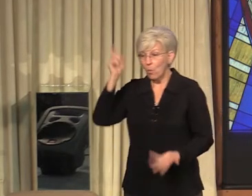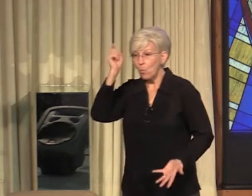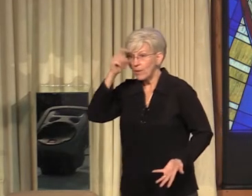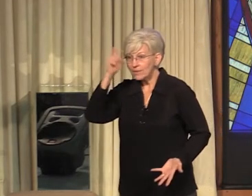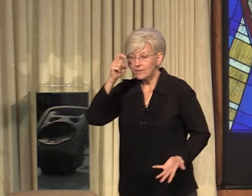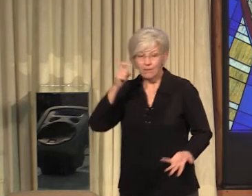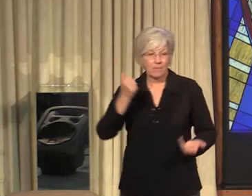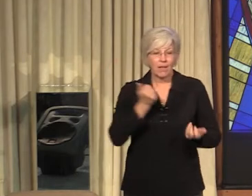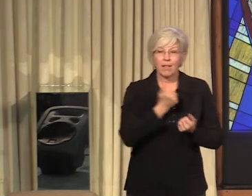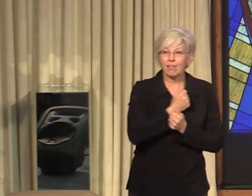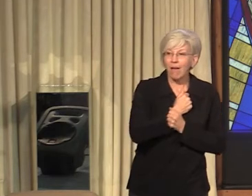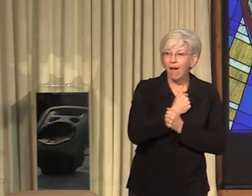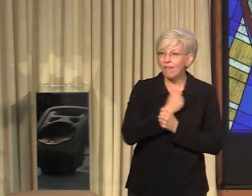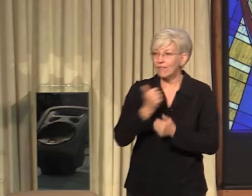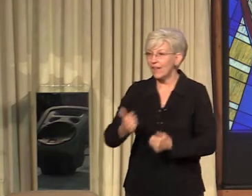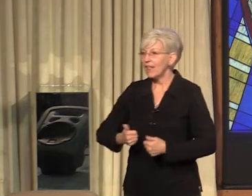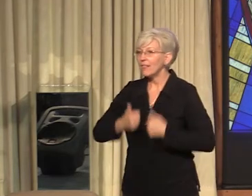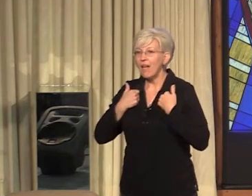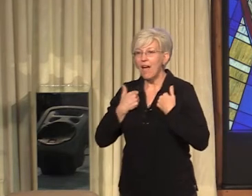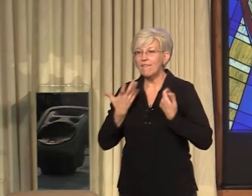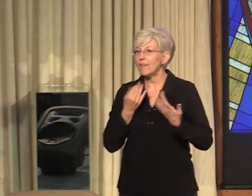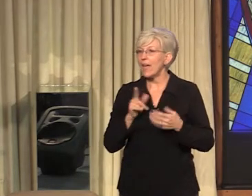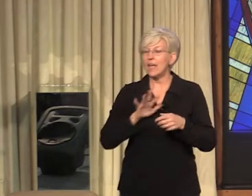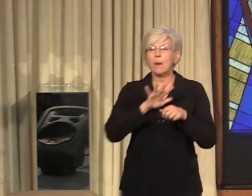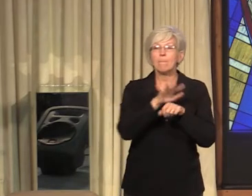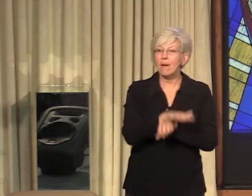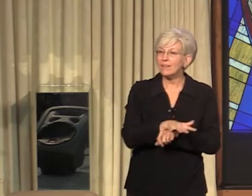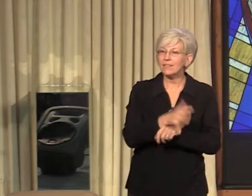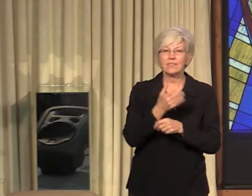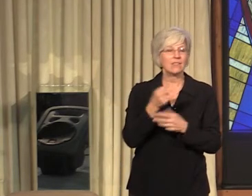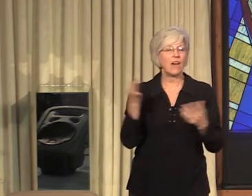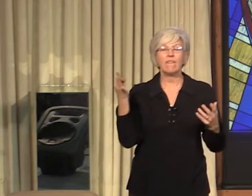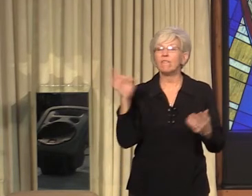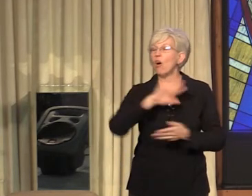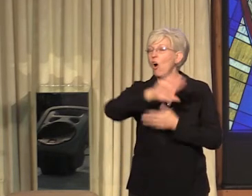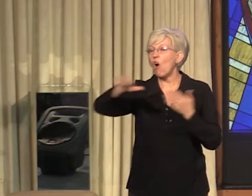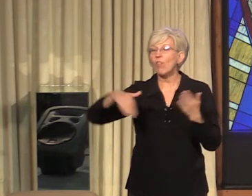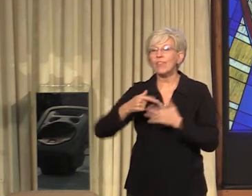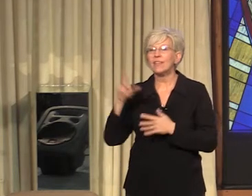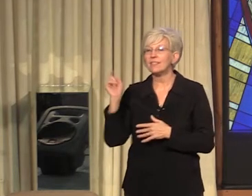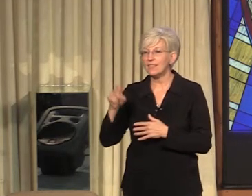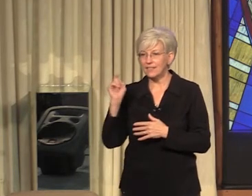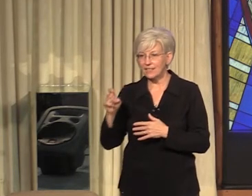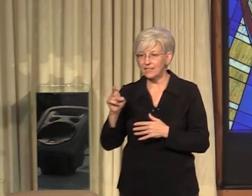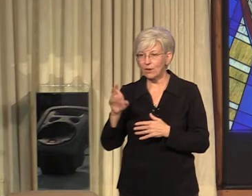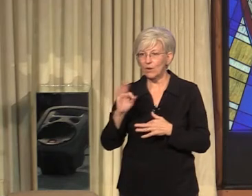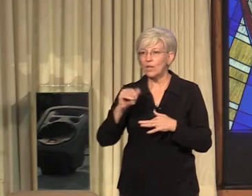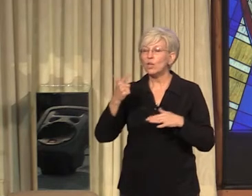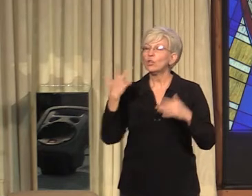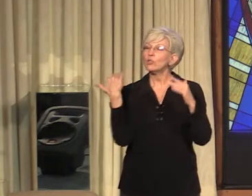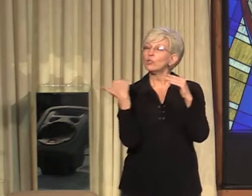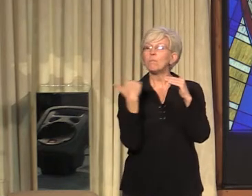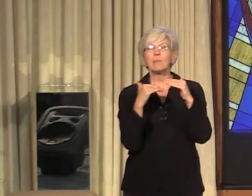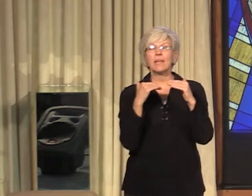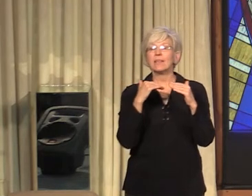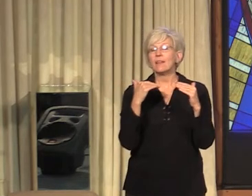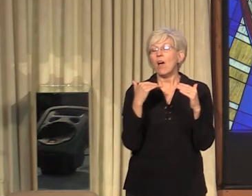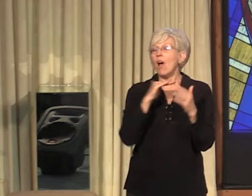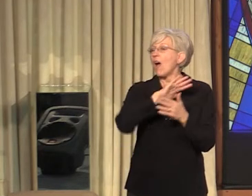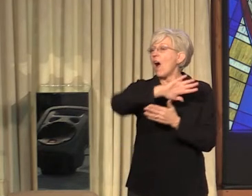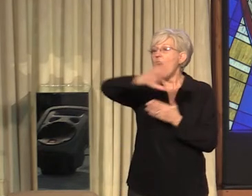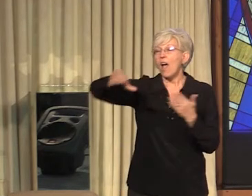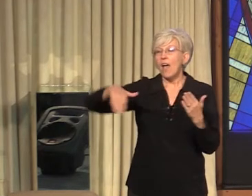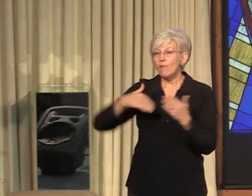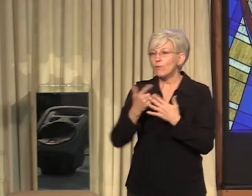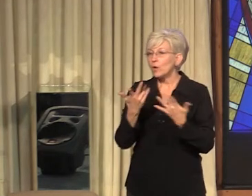love, life, and abundant supply of all things necessary to meet every want, without any of these